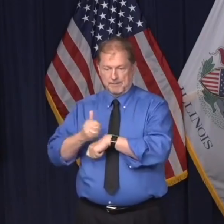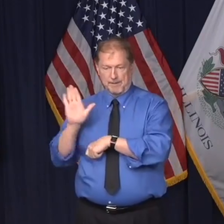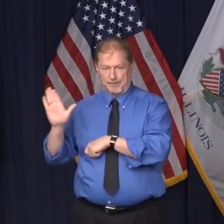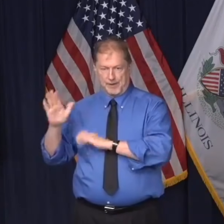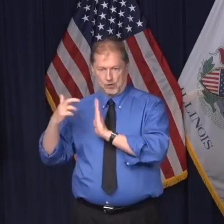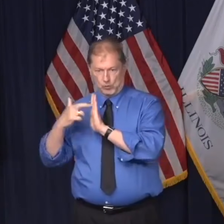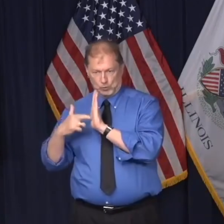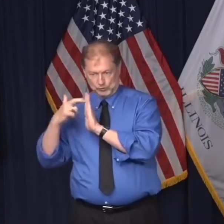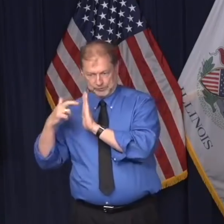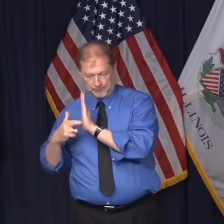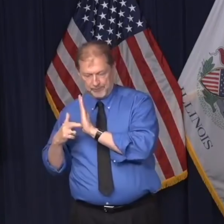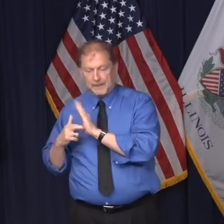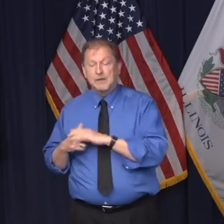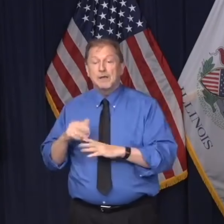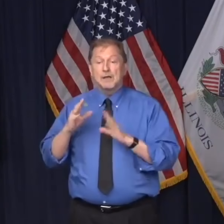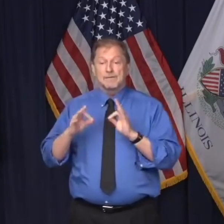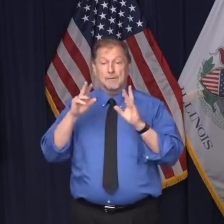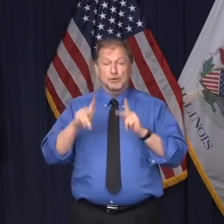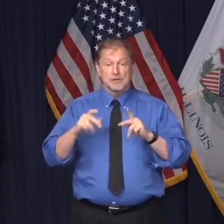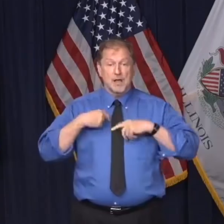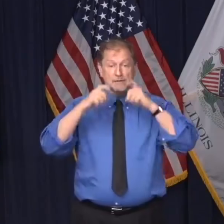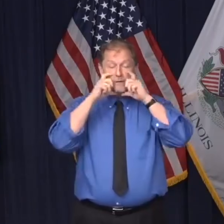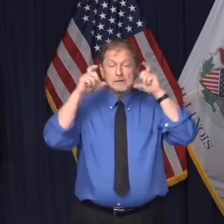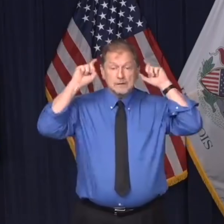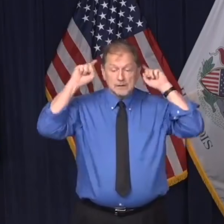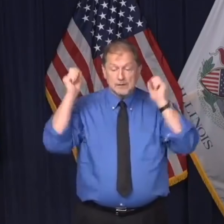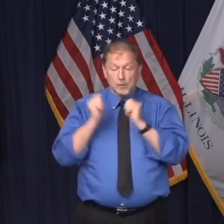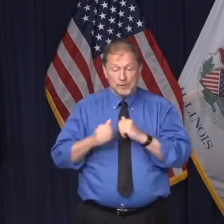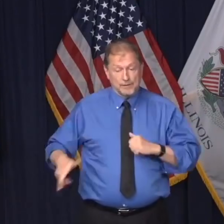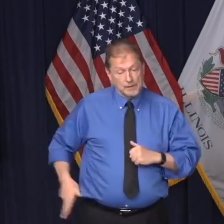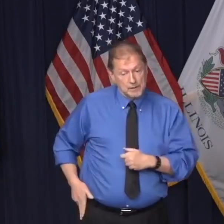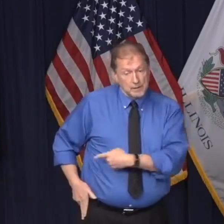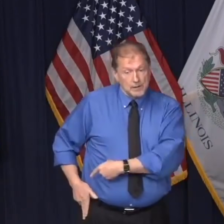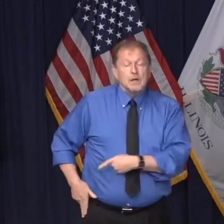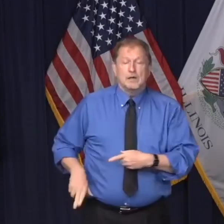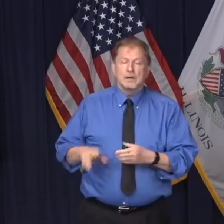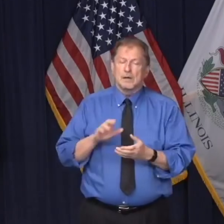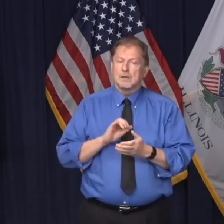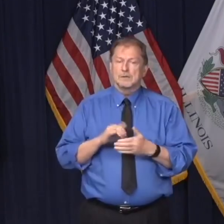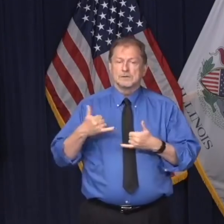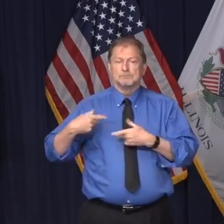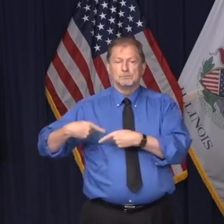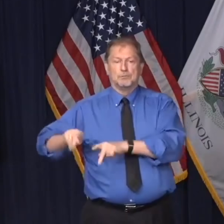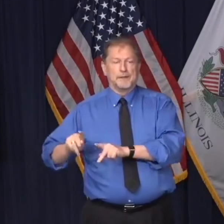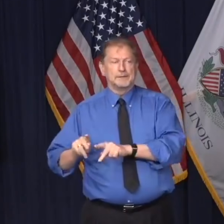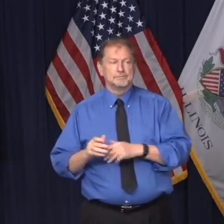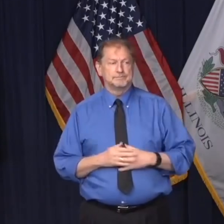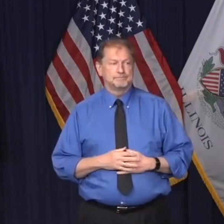and it doesn't prohibit people from concealed carry. The rule that we put in place would not.